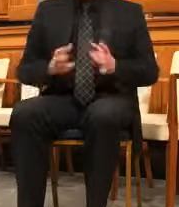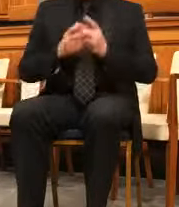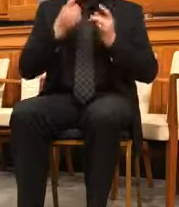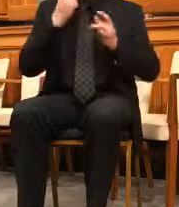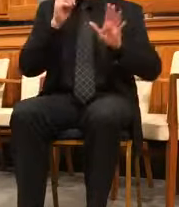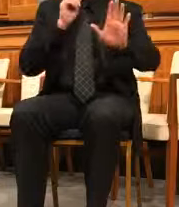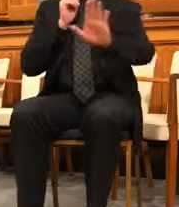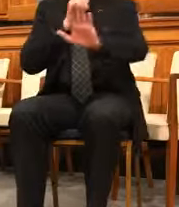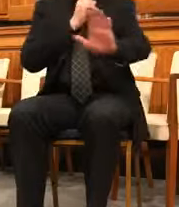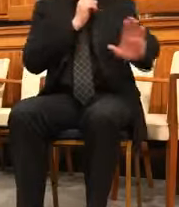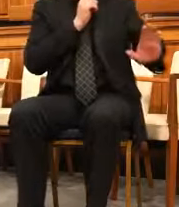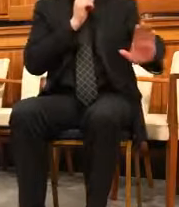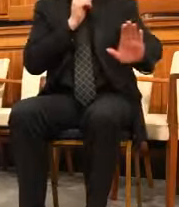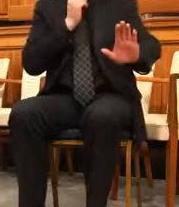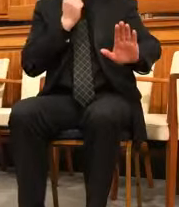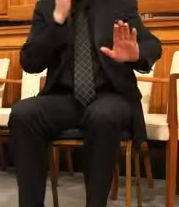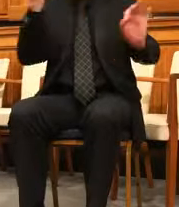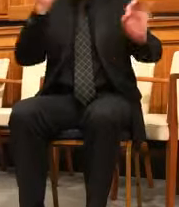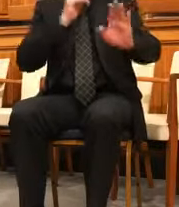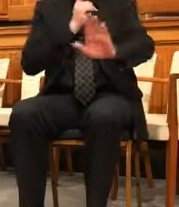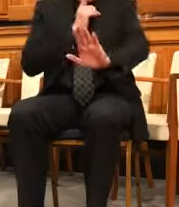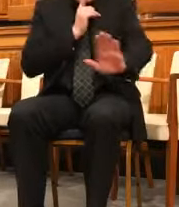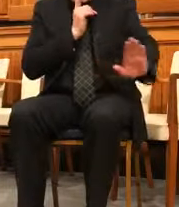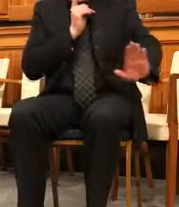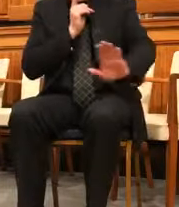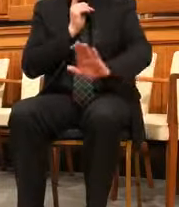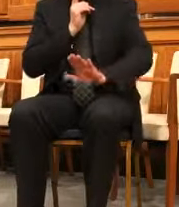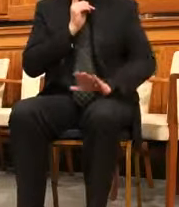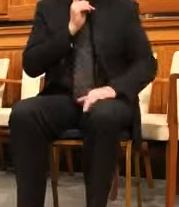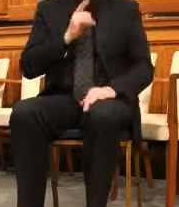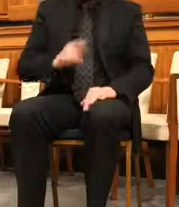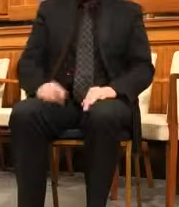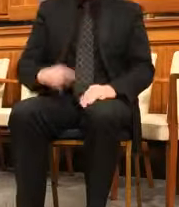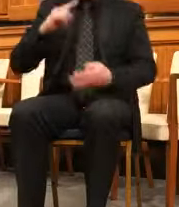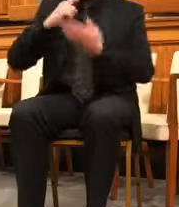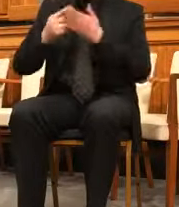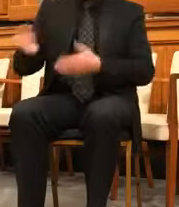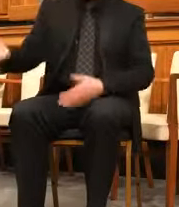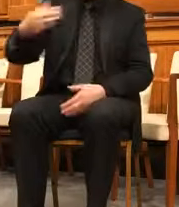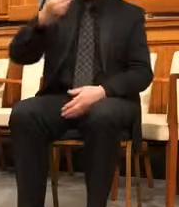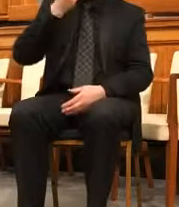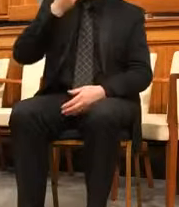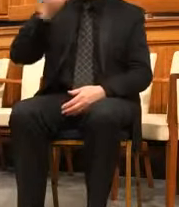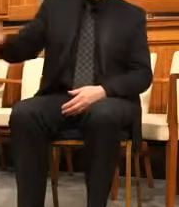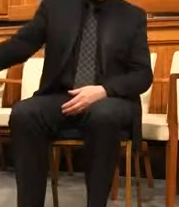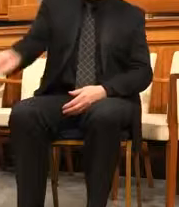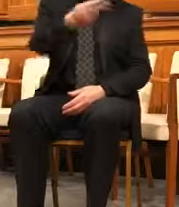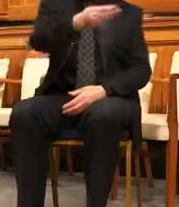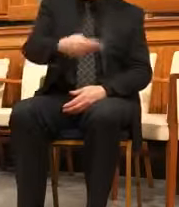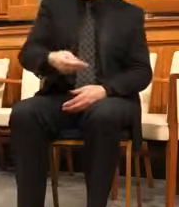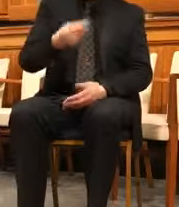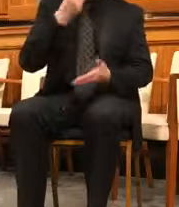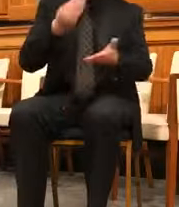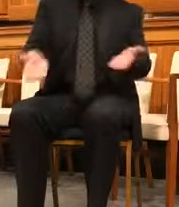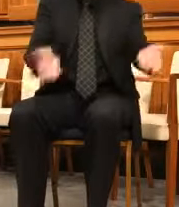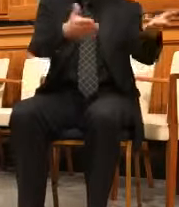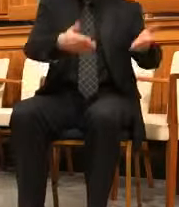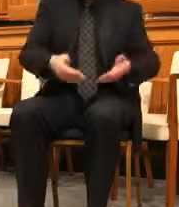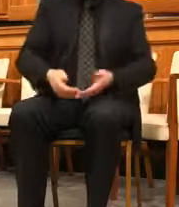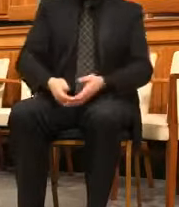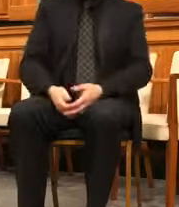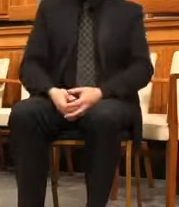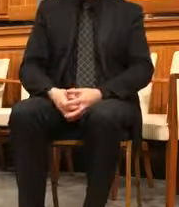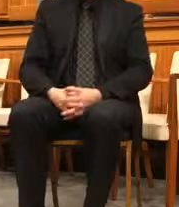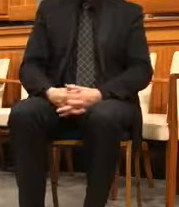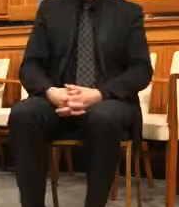charged them straightly that no man should know it, and commanded that something should be given her